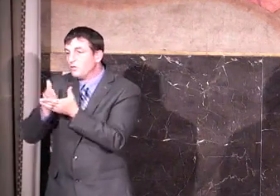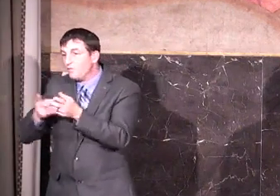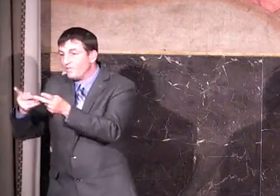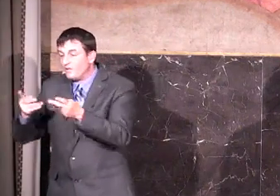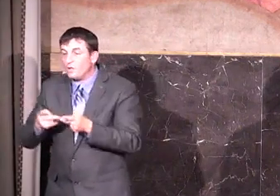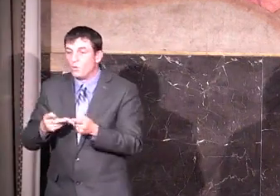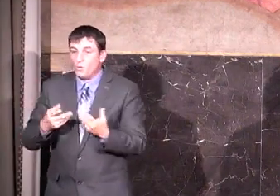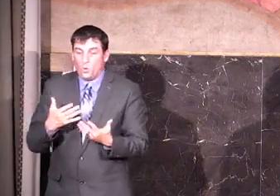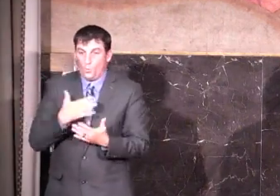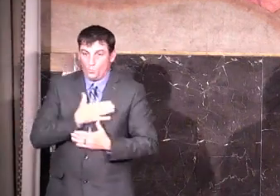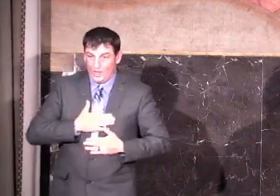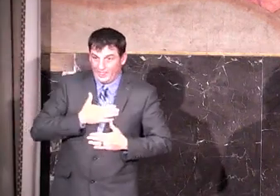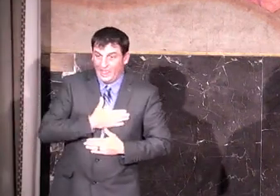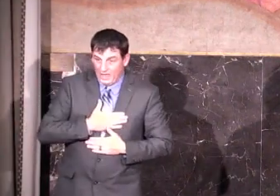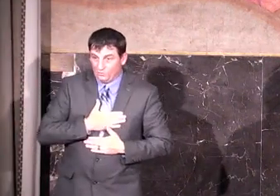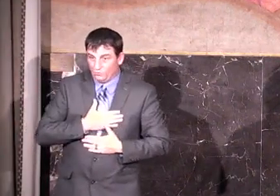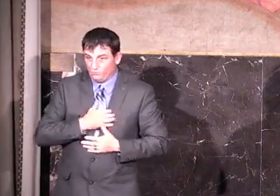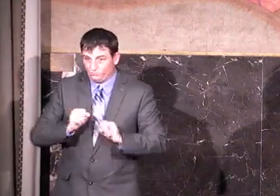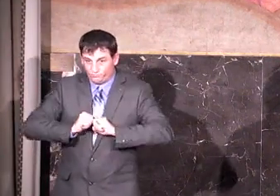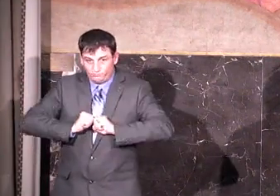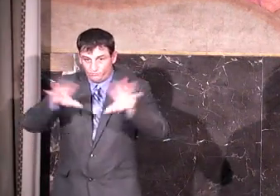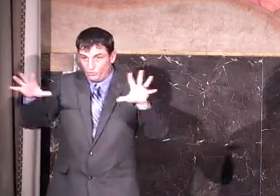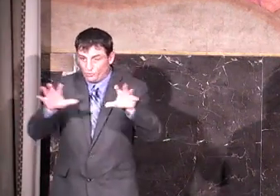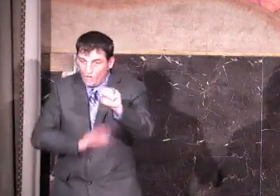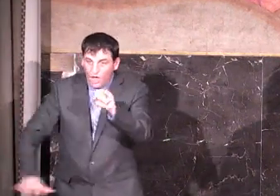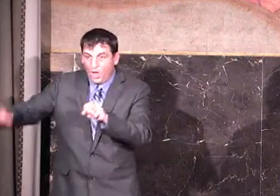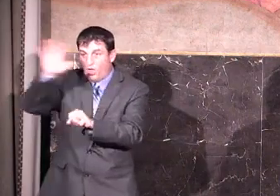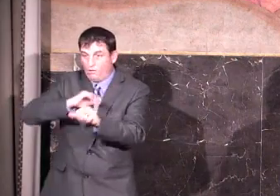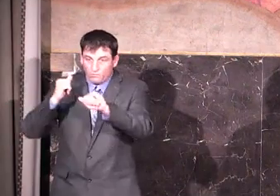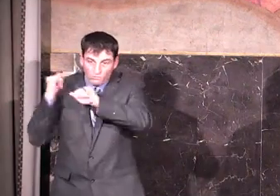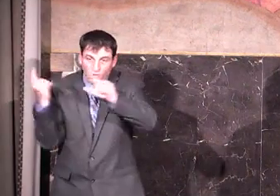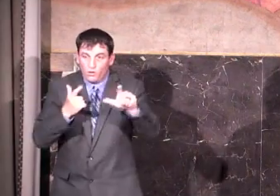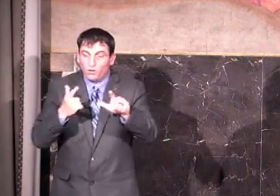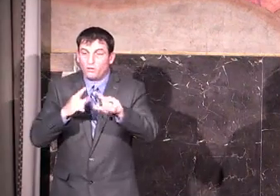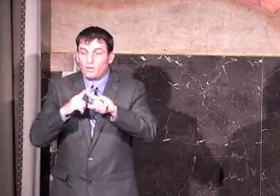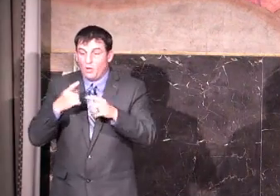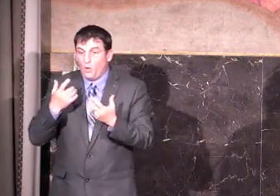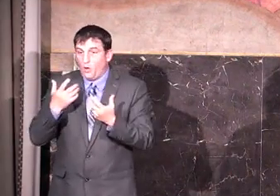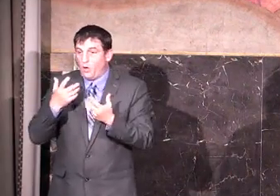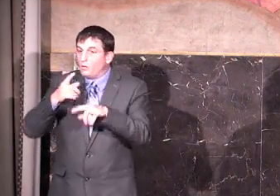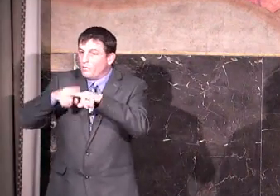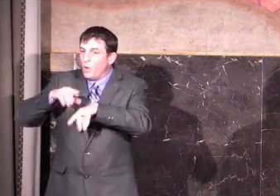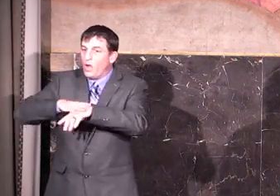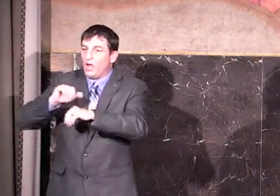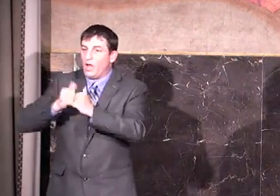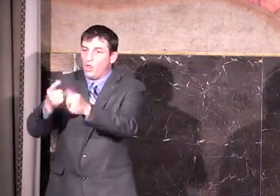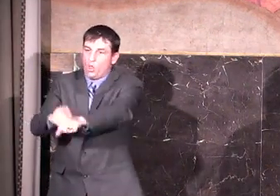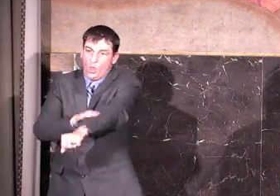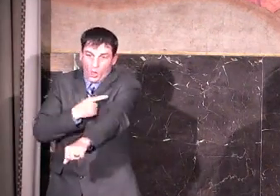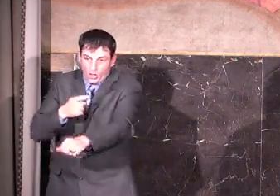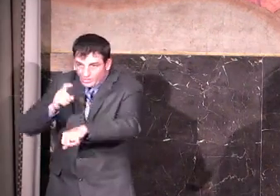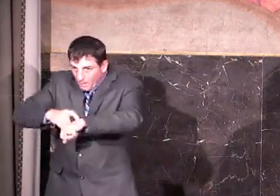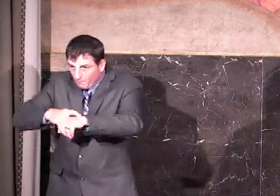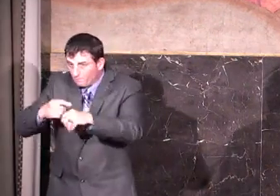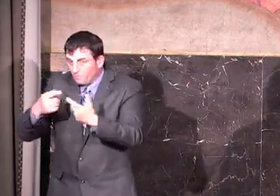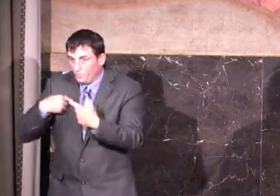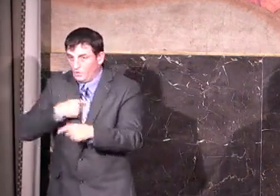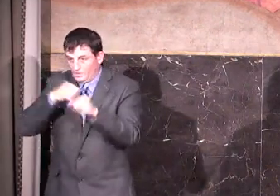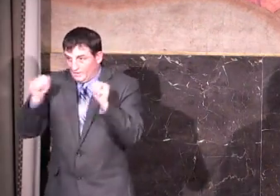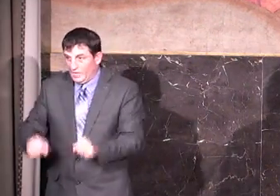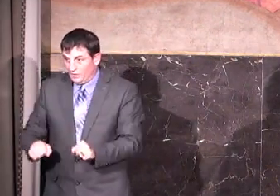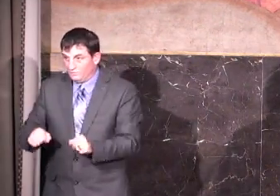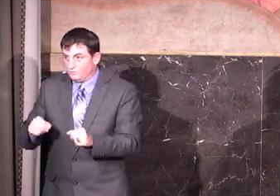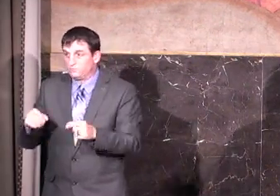we'd like to be able to expand that to the entire population. The timeline under which we're able to do that is somewhat dependent on all of these